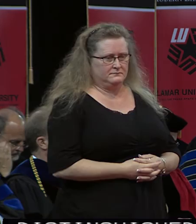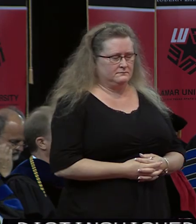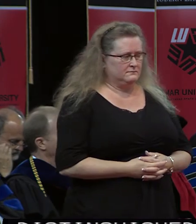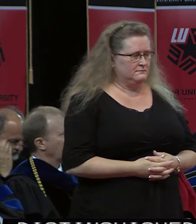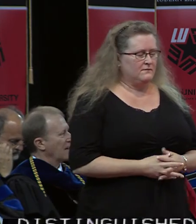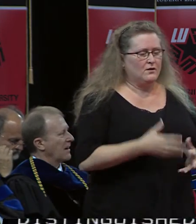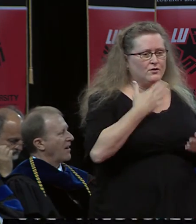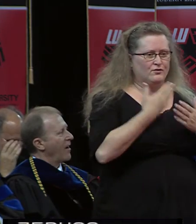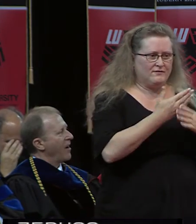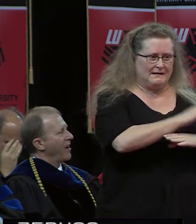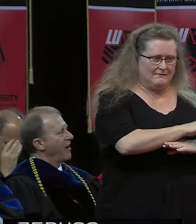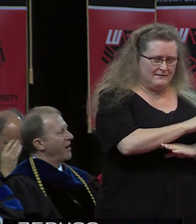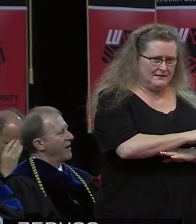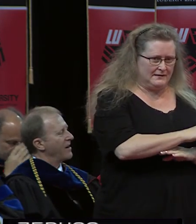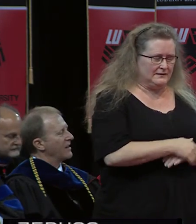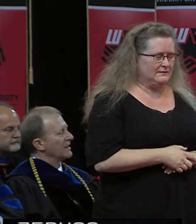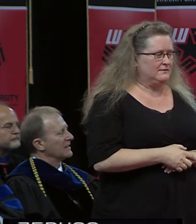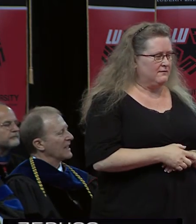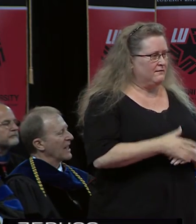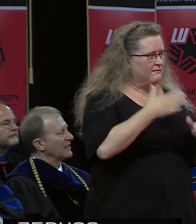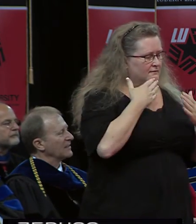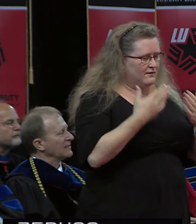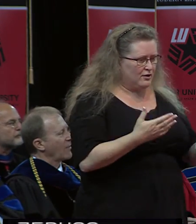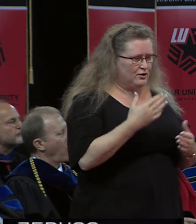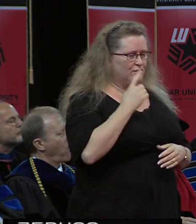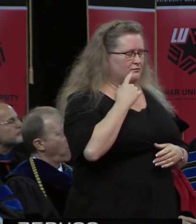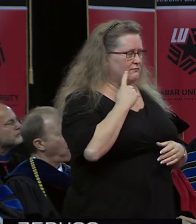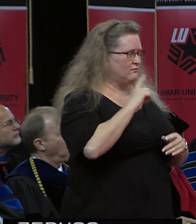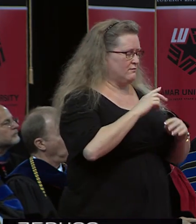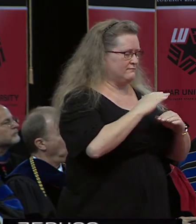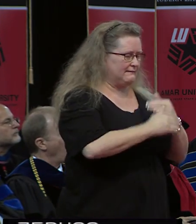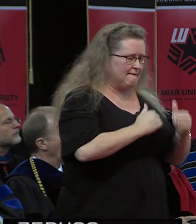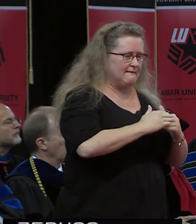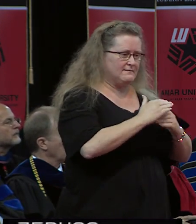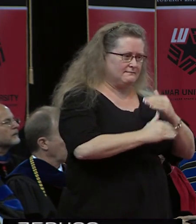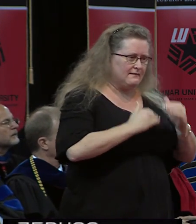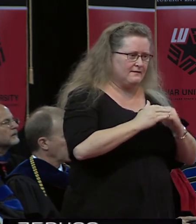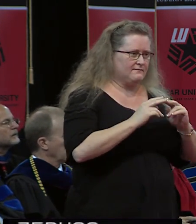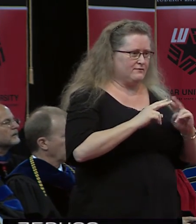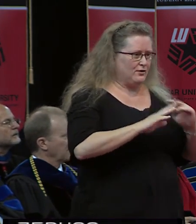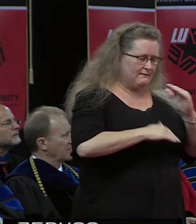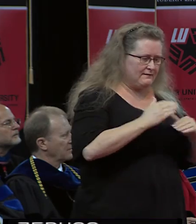Well, good evening, and thank you for the kind introduction, Doctor,